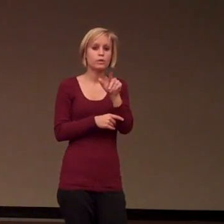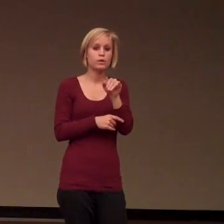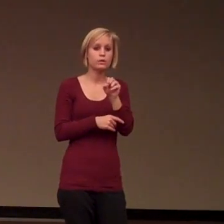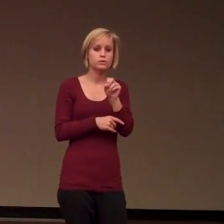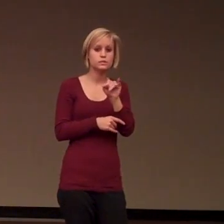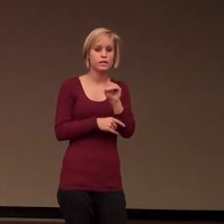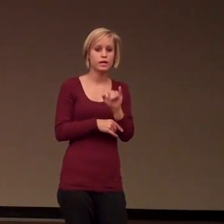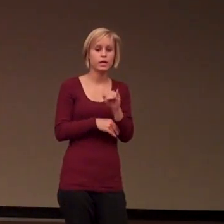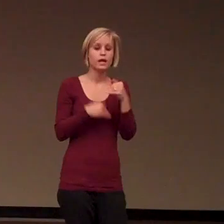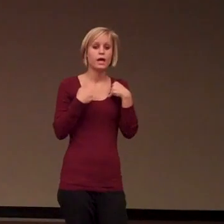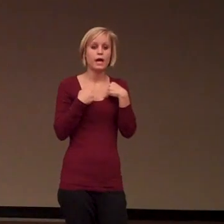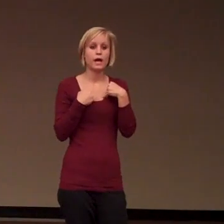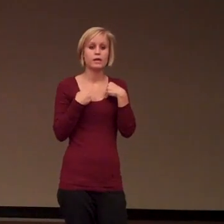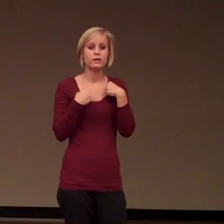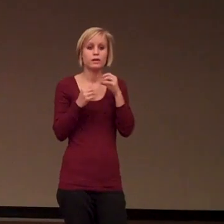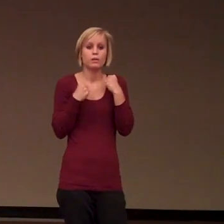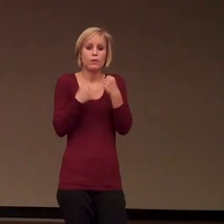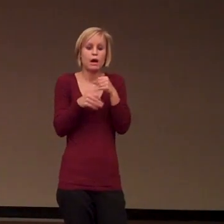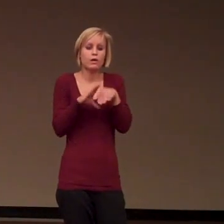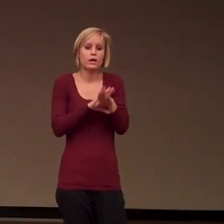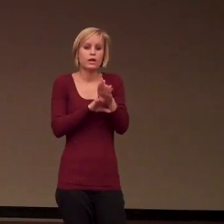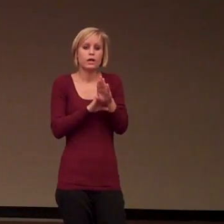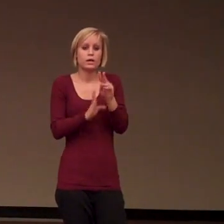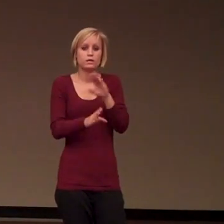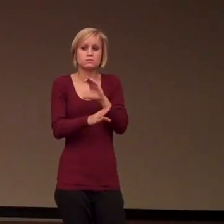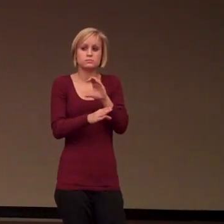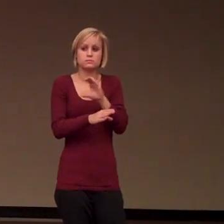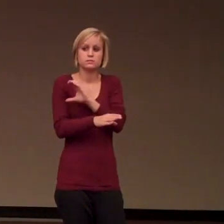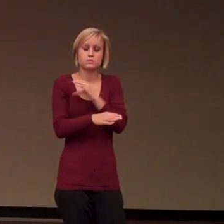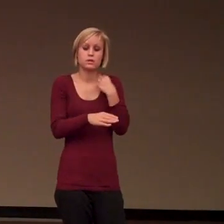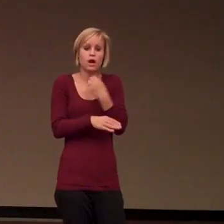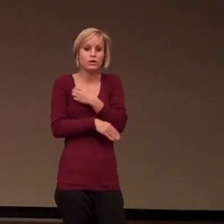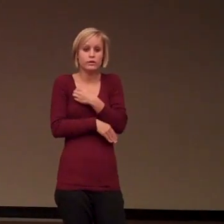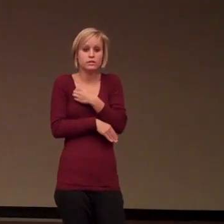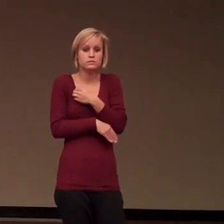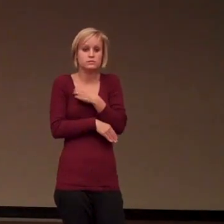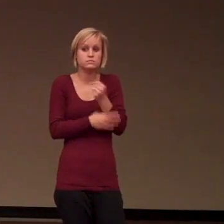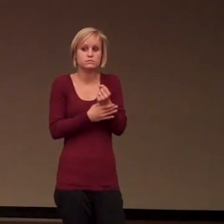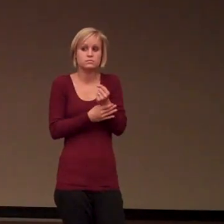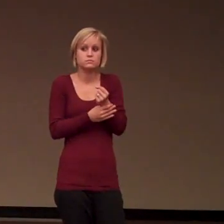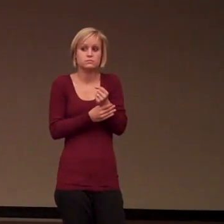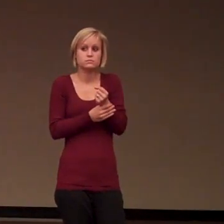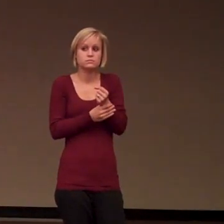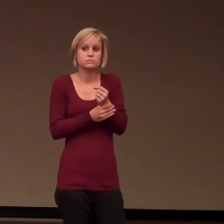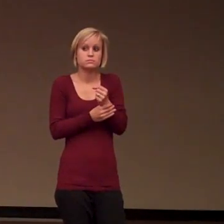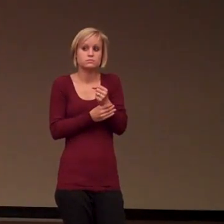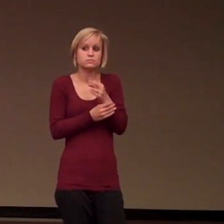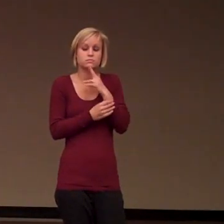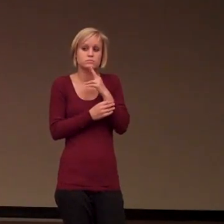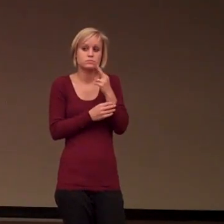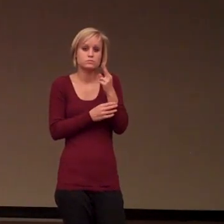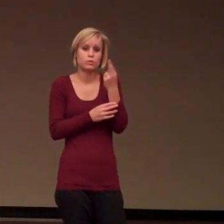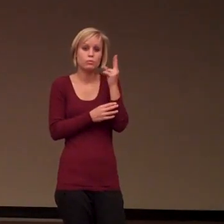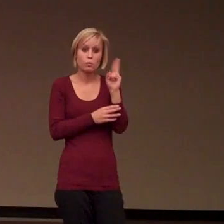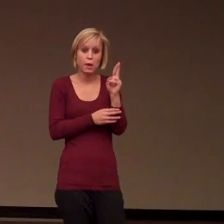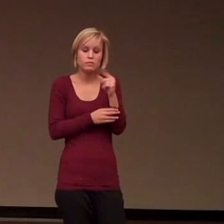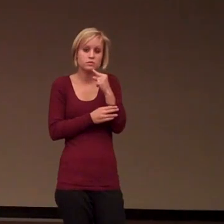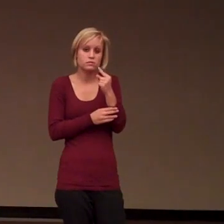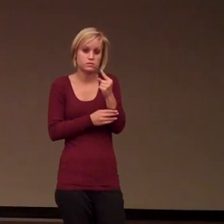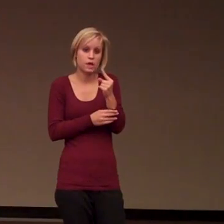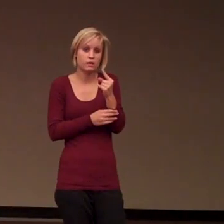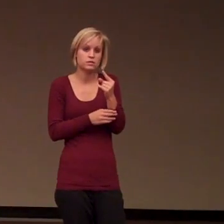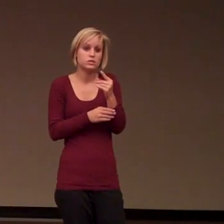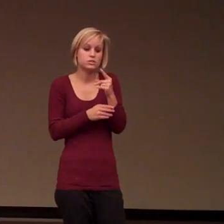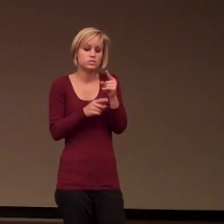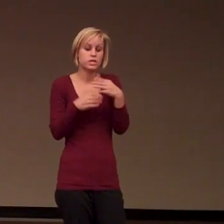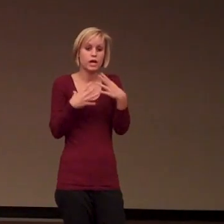power. Now, who said that? Republicans. Now, I'll venture to say that you're not going to see